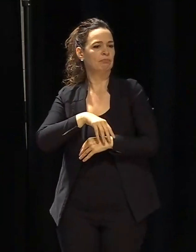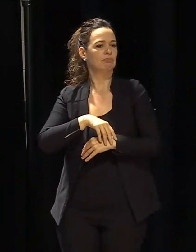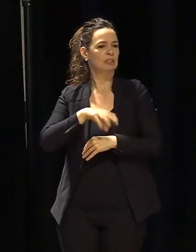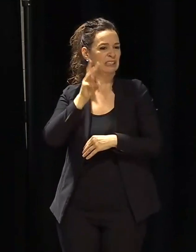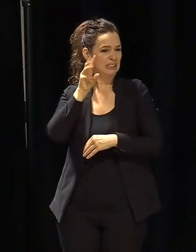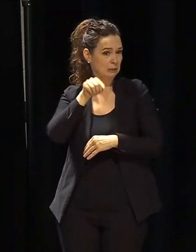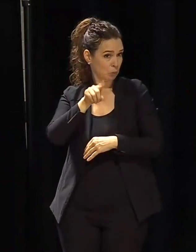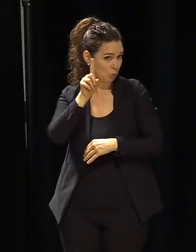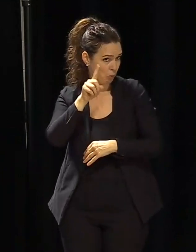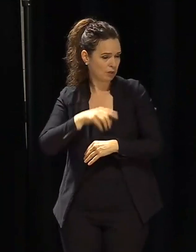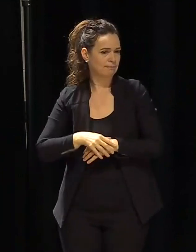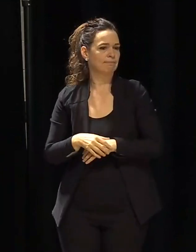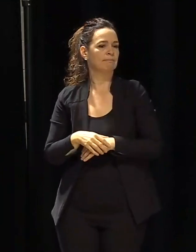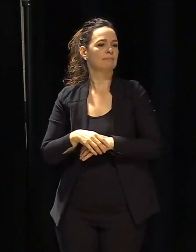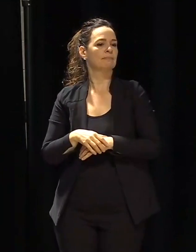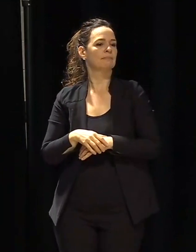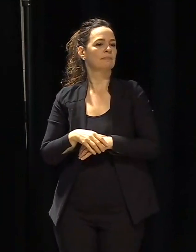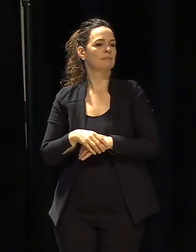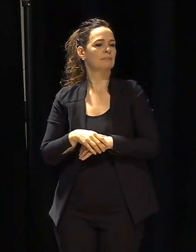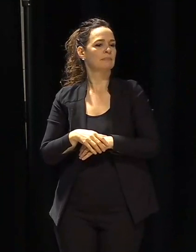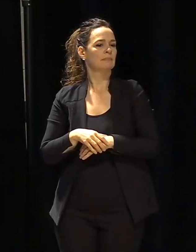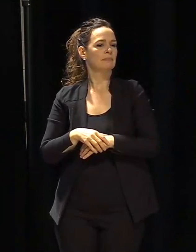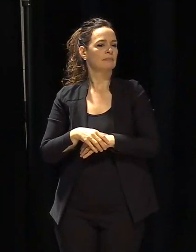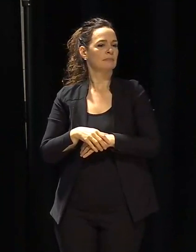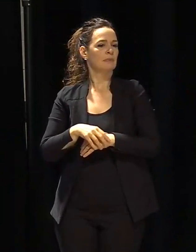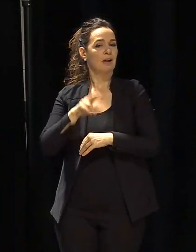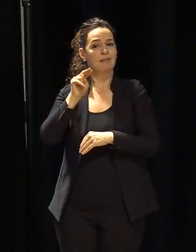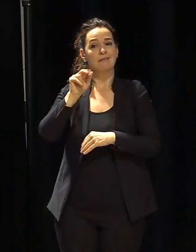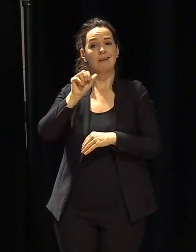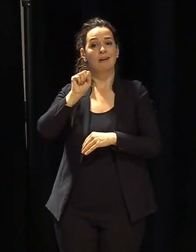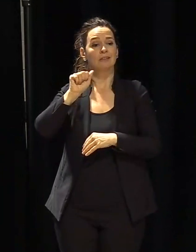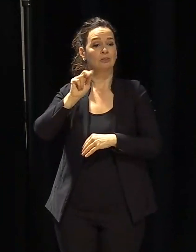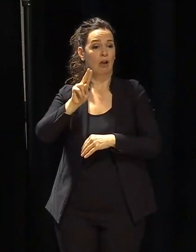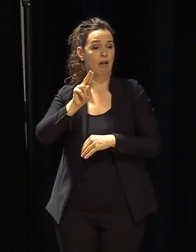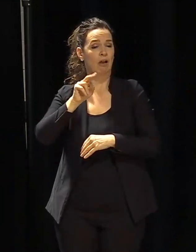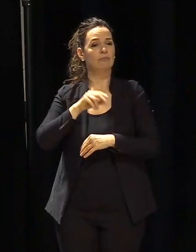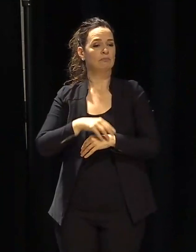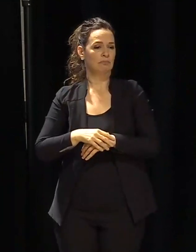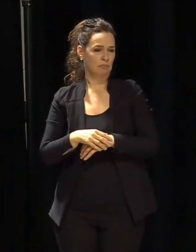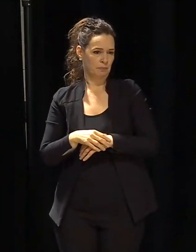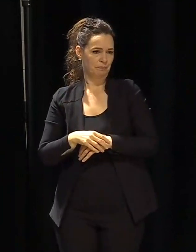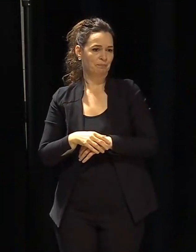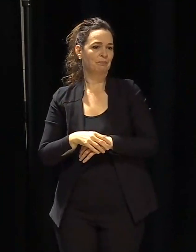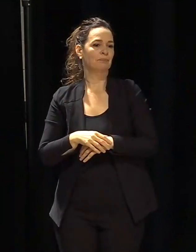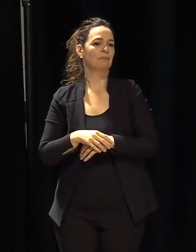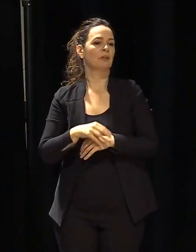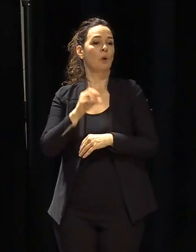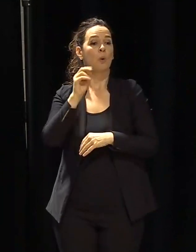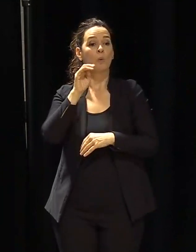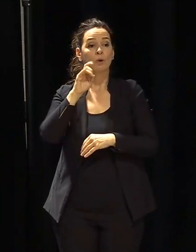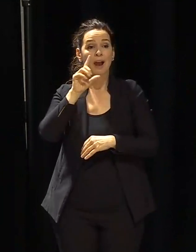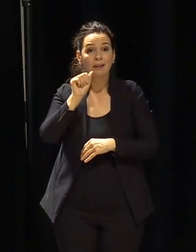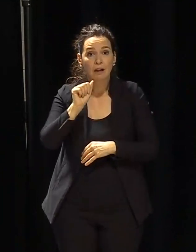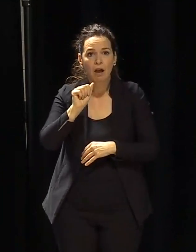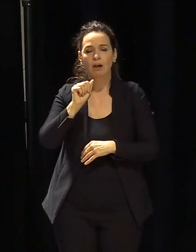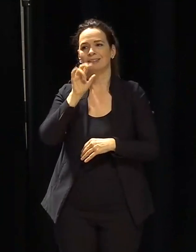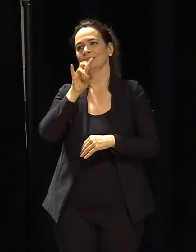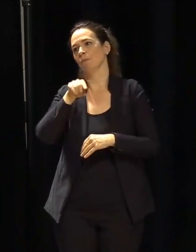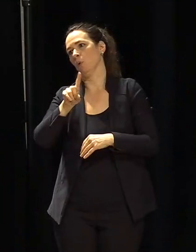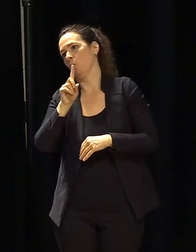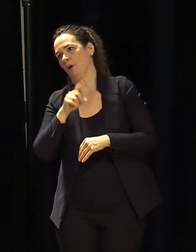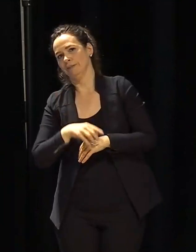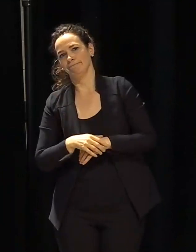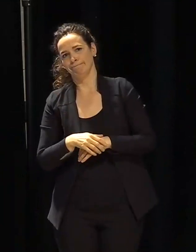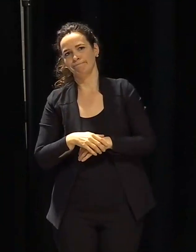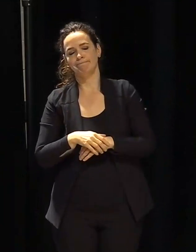County on Long Island, 4.9. Oneida County, our neighbor to our east, 7.7. And Orange County, which is in the